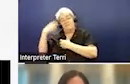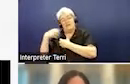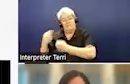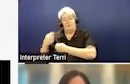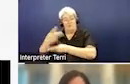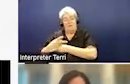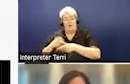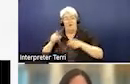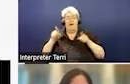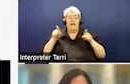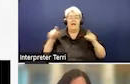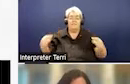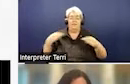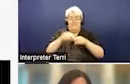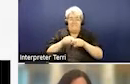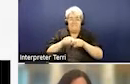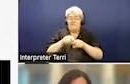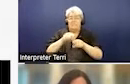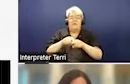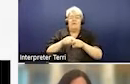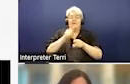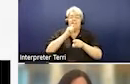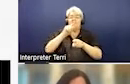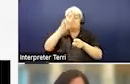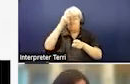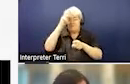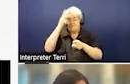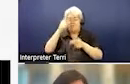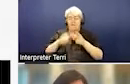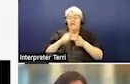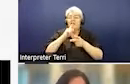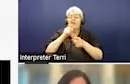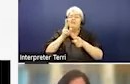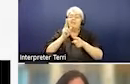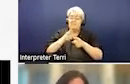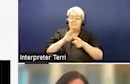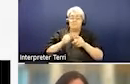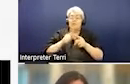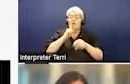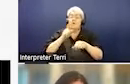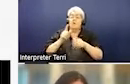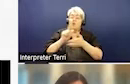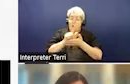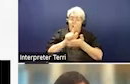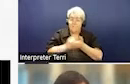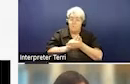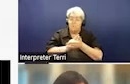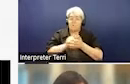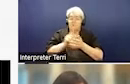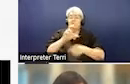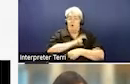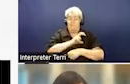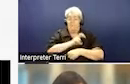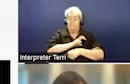And the reason for that is the history of it. It started realistically as a way for law enforcement to be able to respond better to